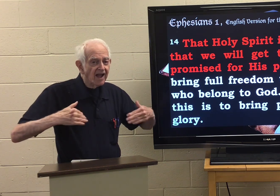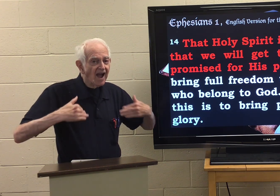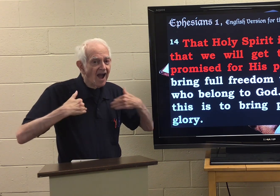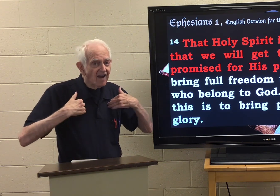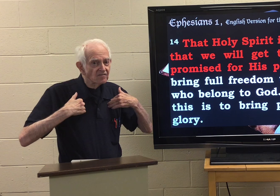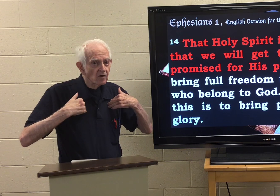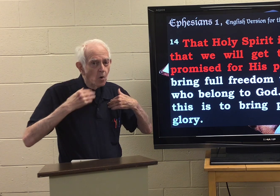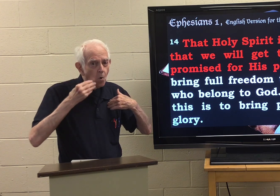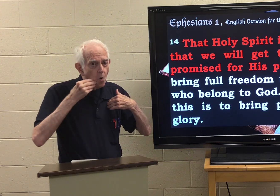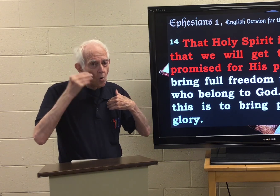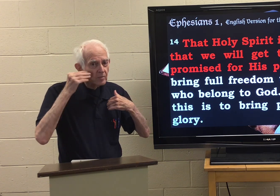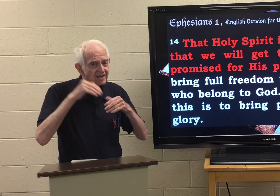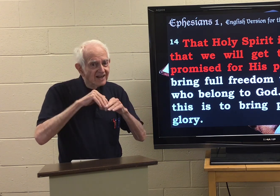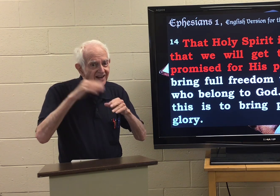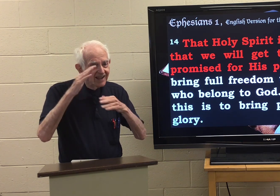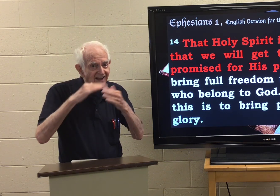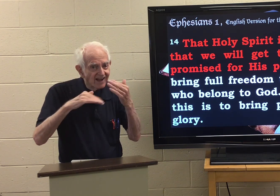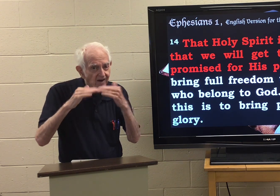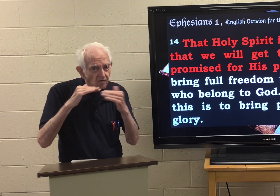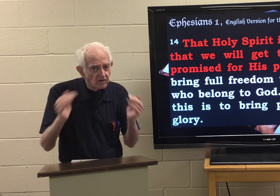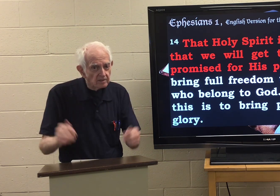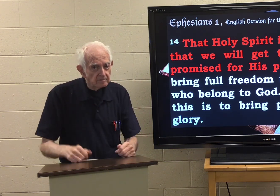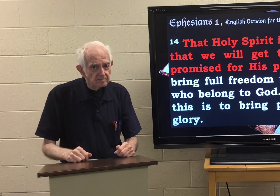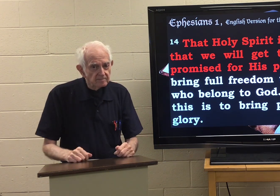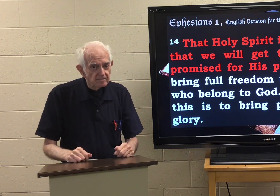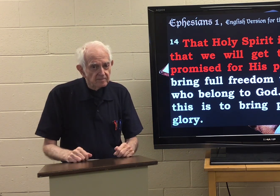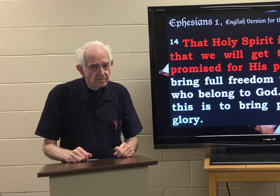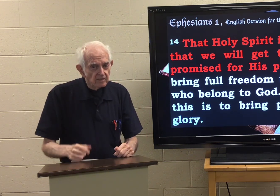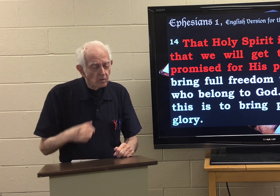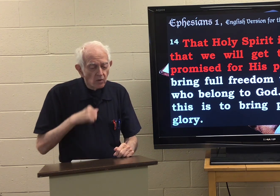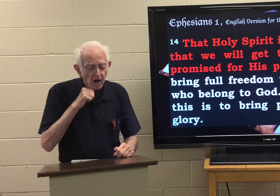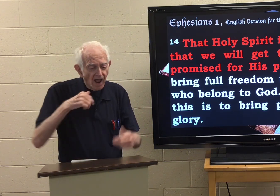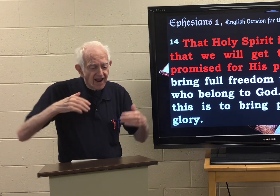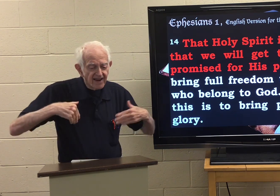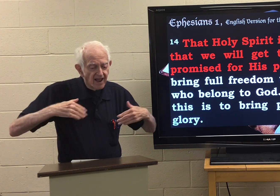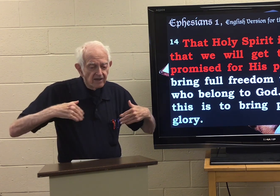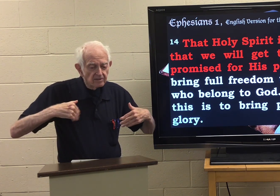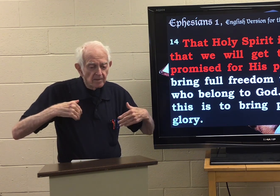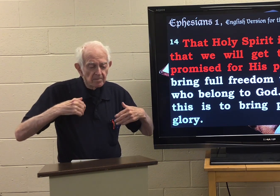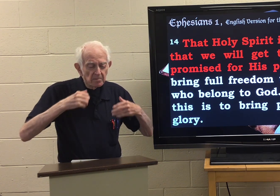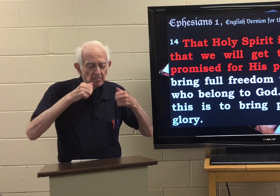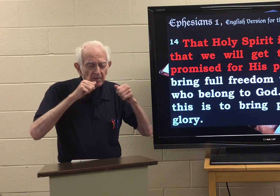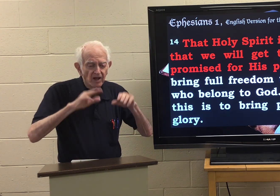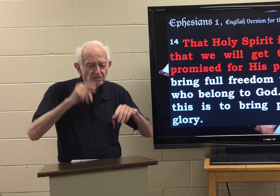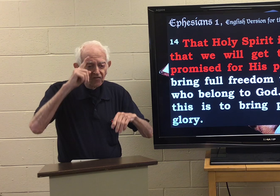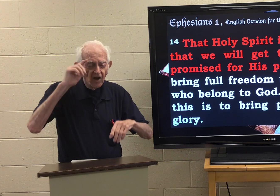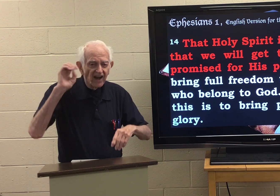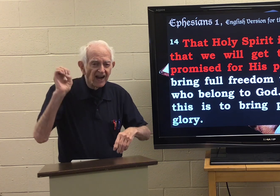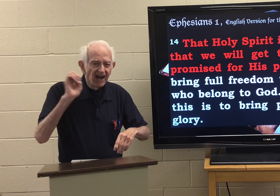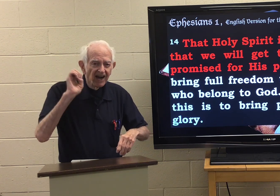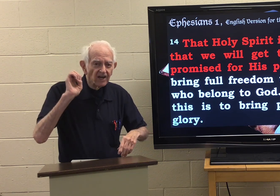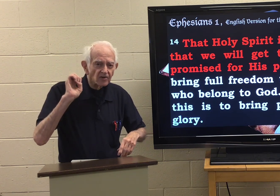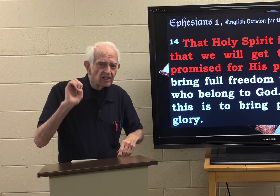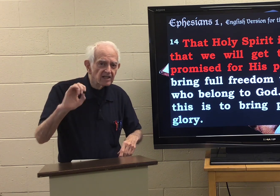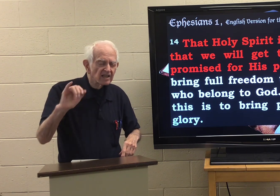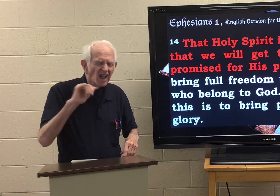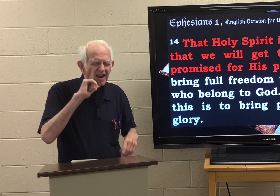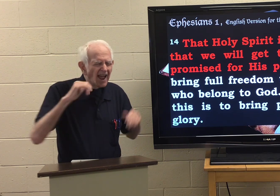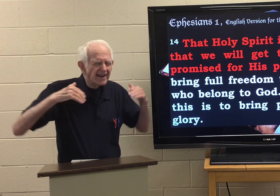We haven't yet gotten a home in heaven yet. We haven't gotten blessings of eternity.